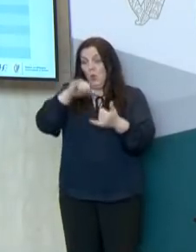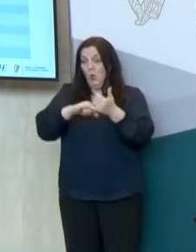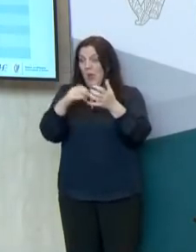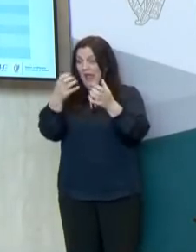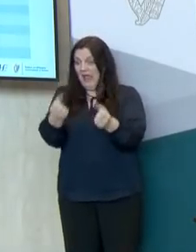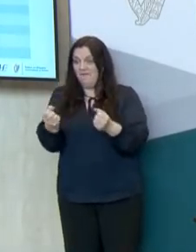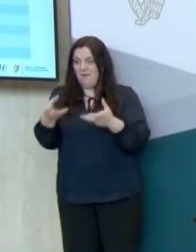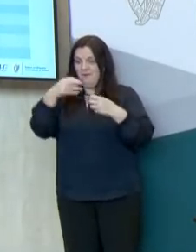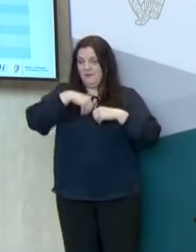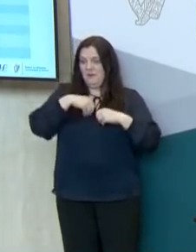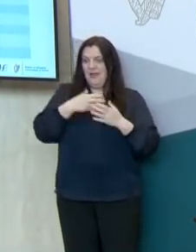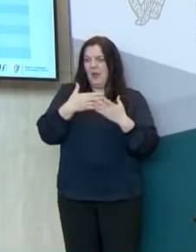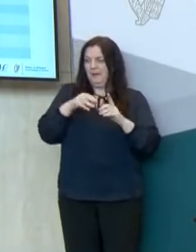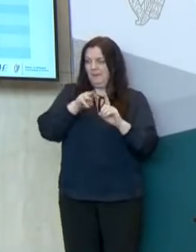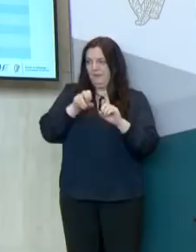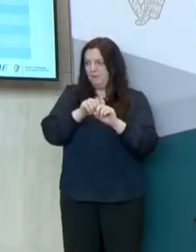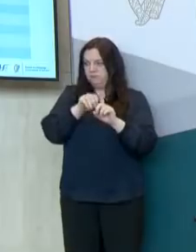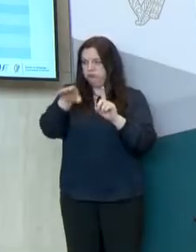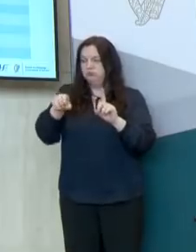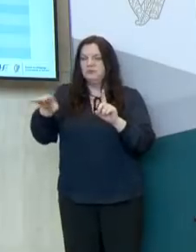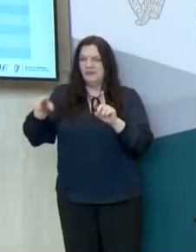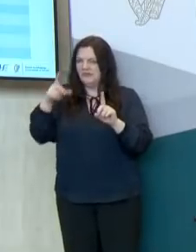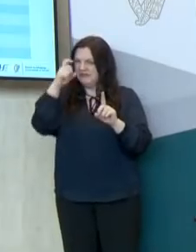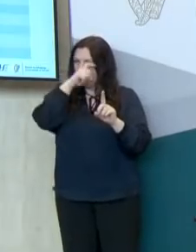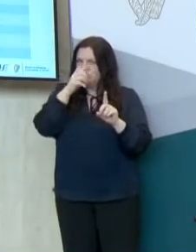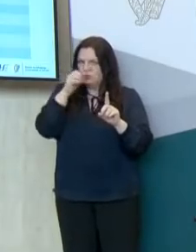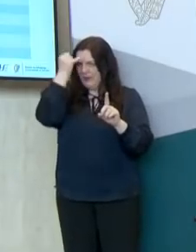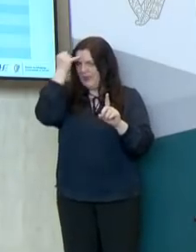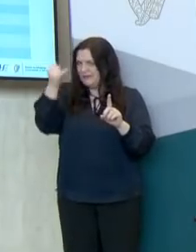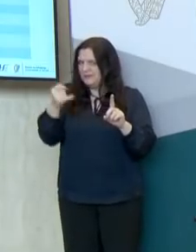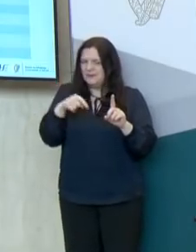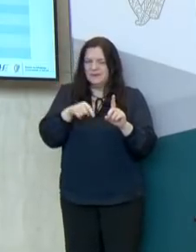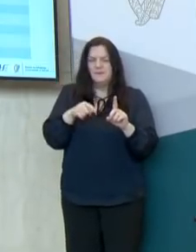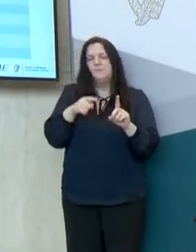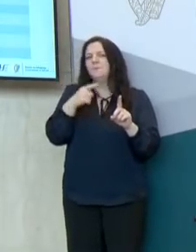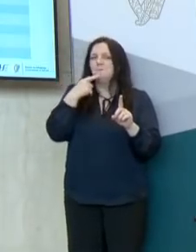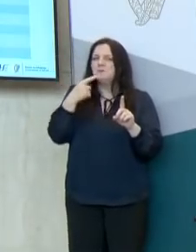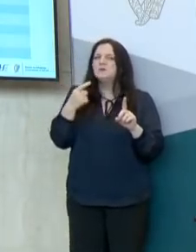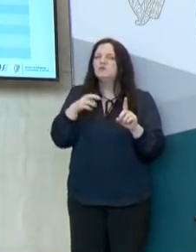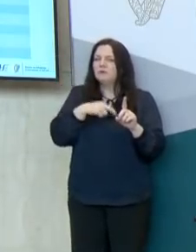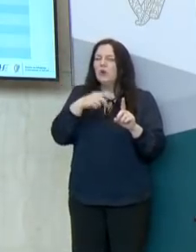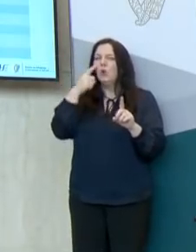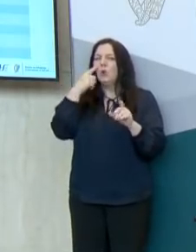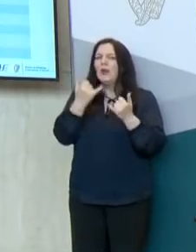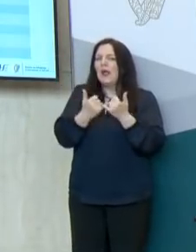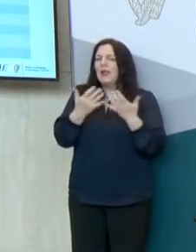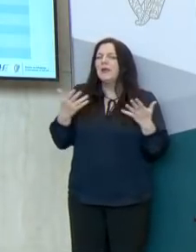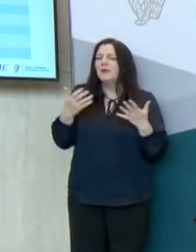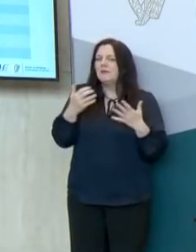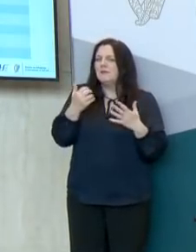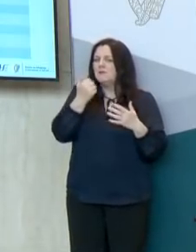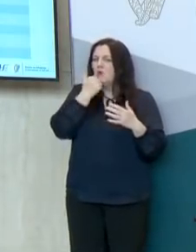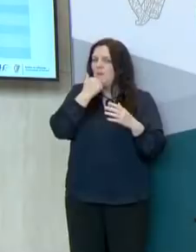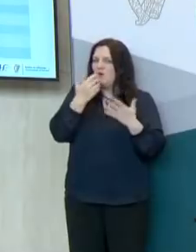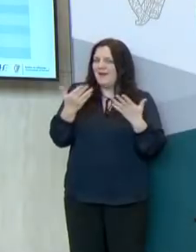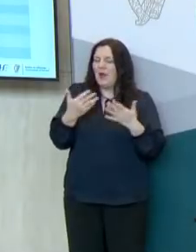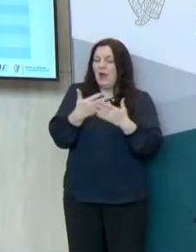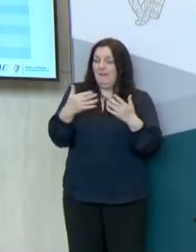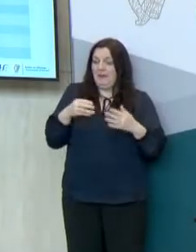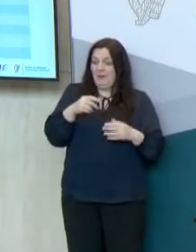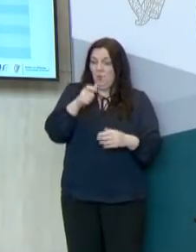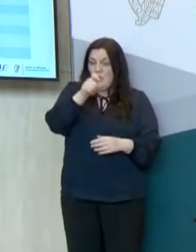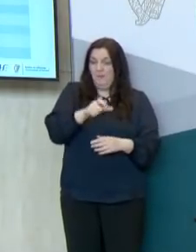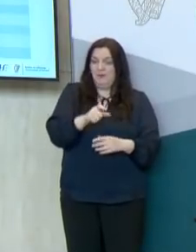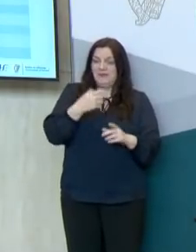repeatedly say, it's very difficult to estimate under these circumstances, but nonetheless, it does look like the reproduction number